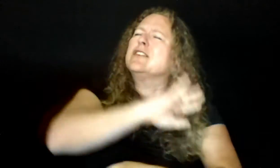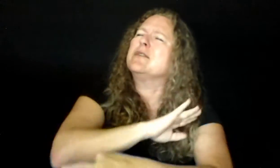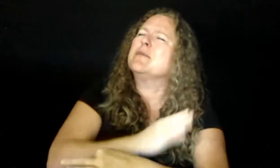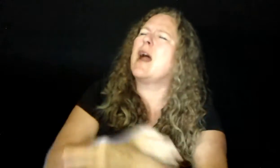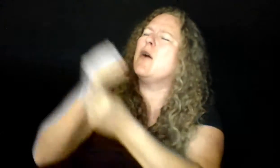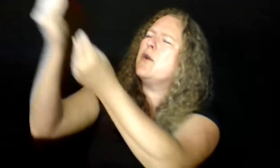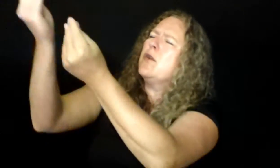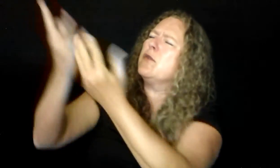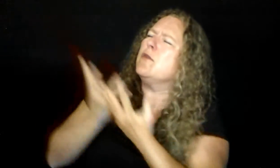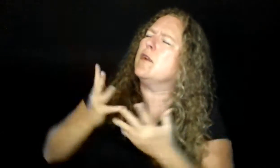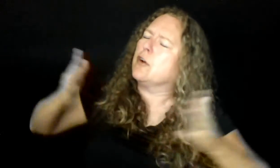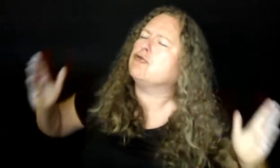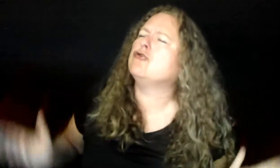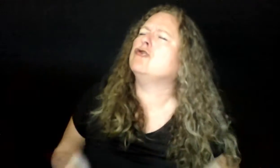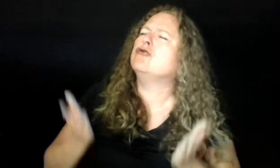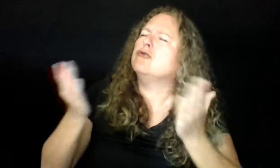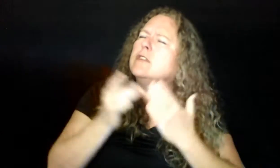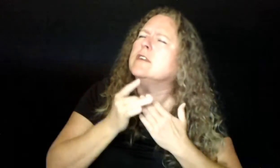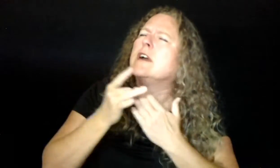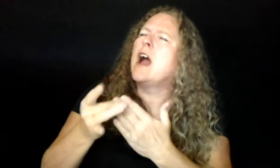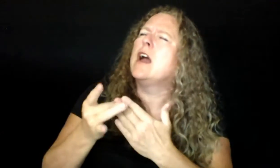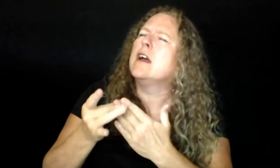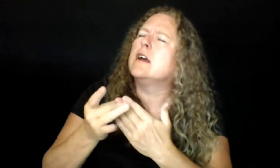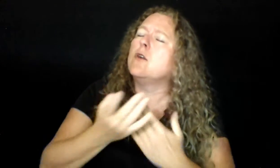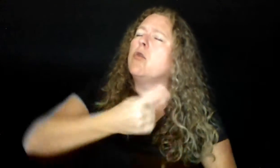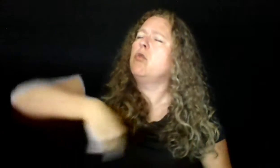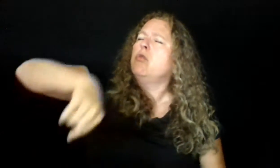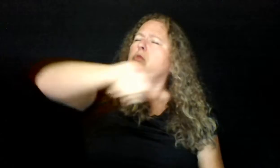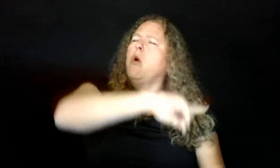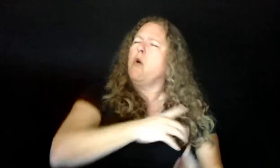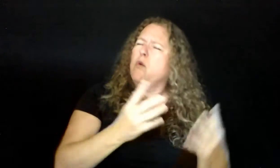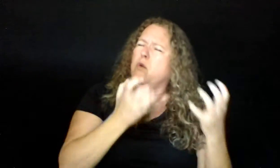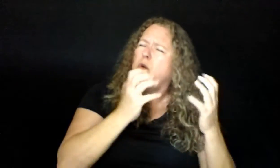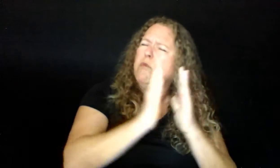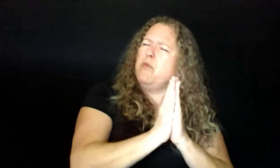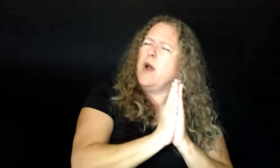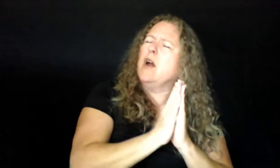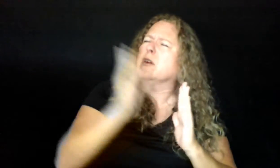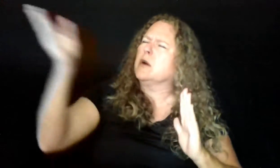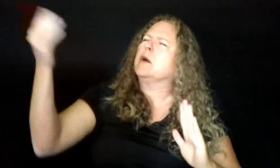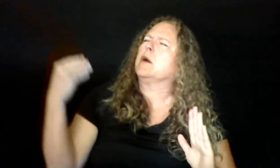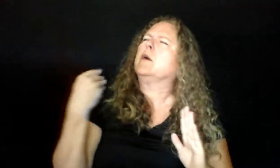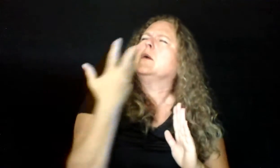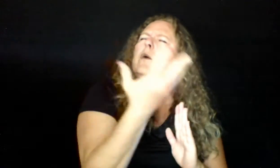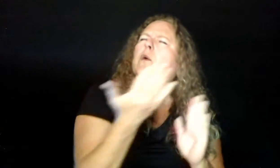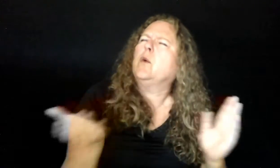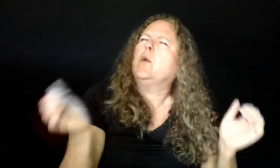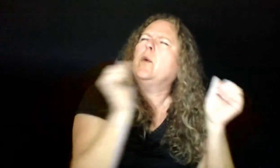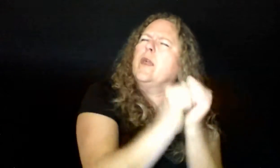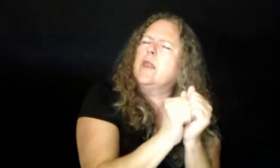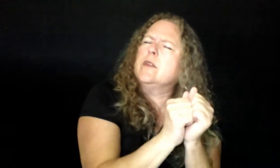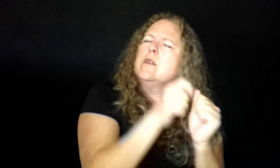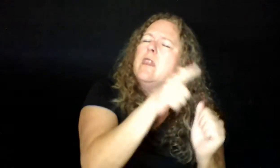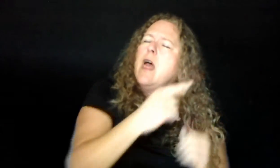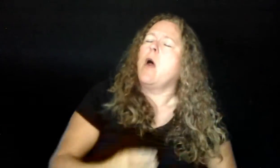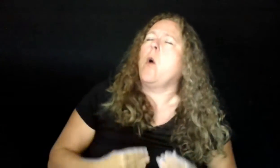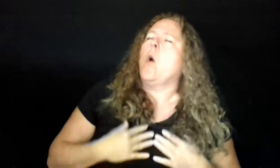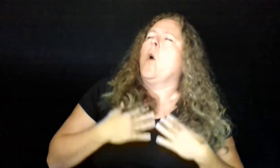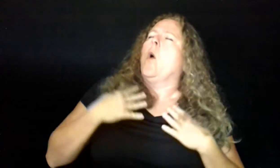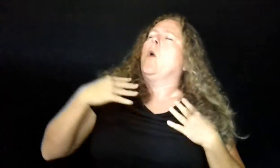Be with those who have asked for prayer that they could experience the courage and the love that comes from you. Gracious God,